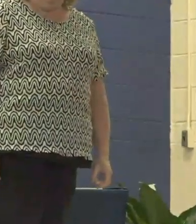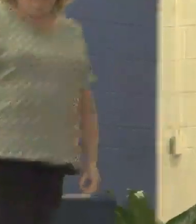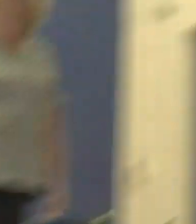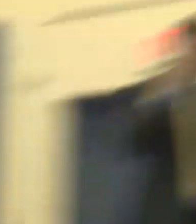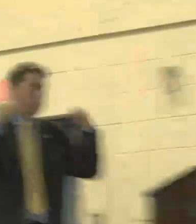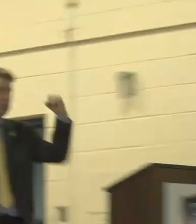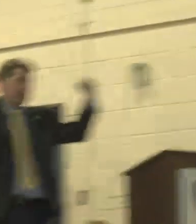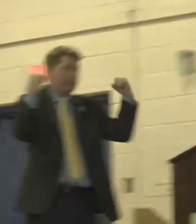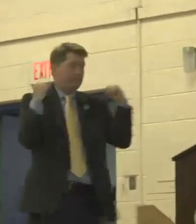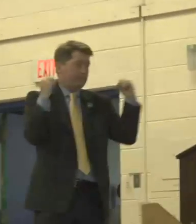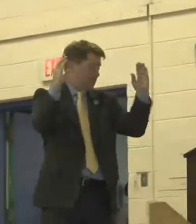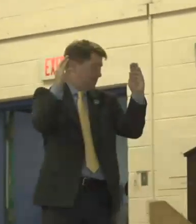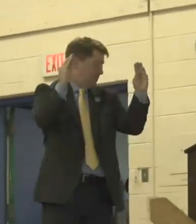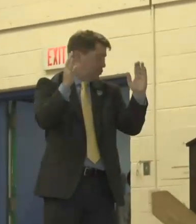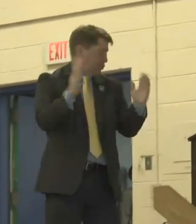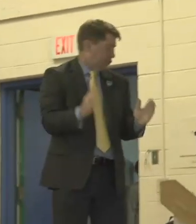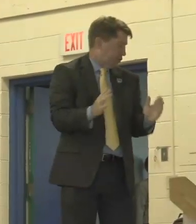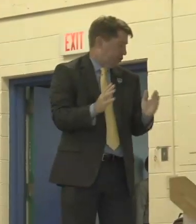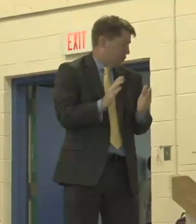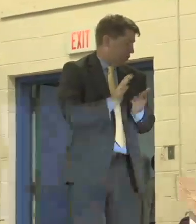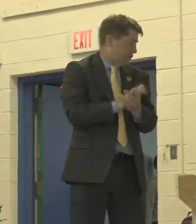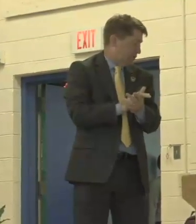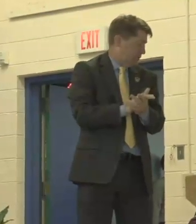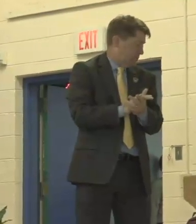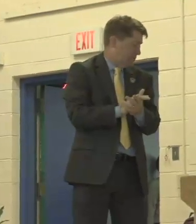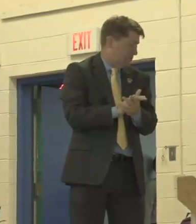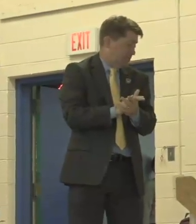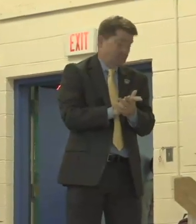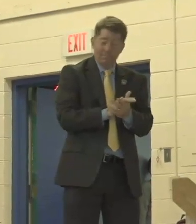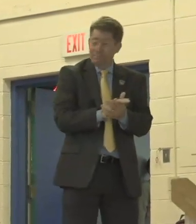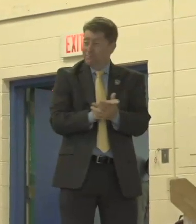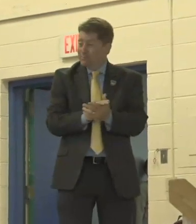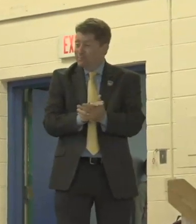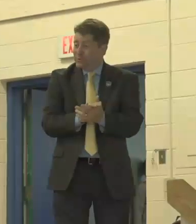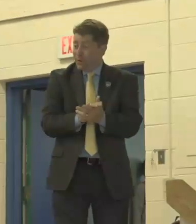Okay, so she is the most likely to become a gym teacher